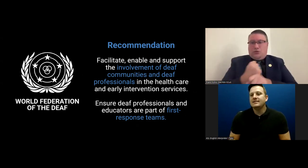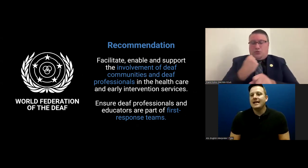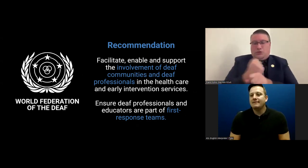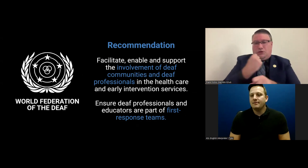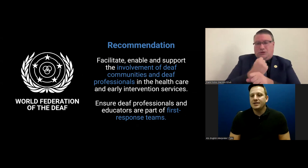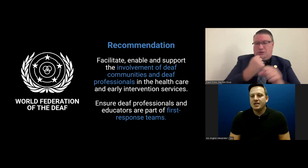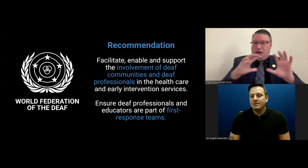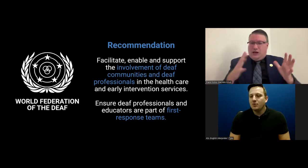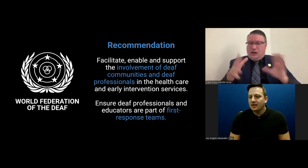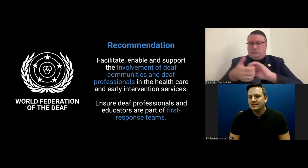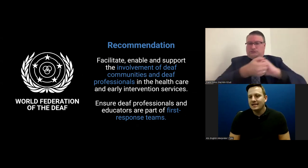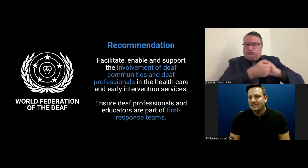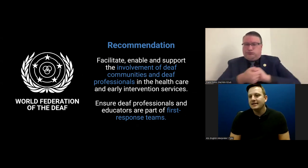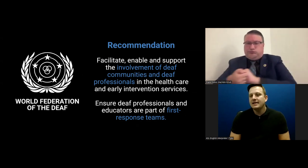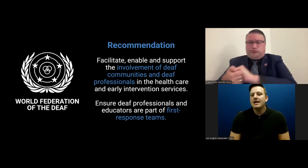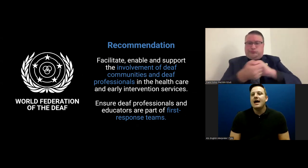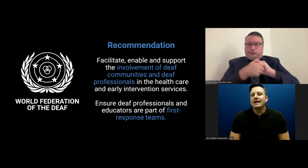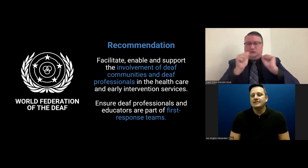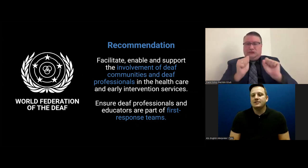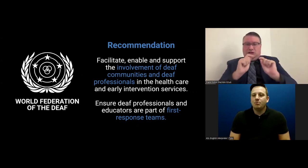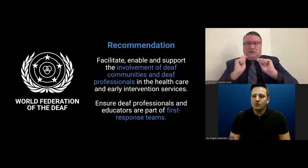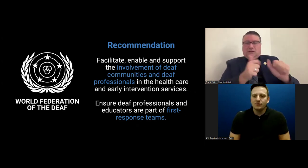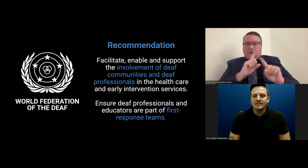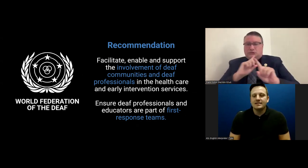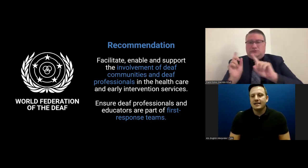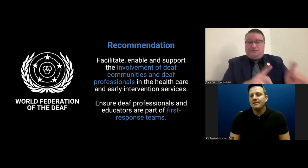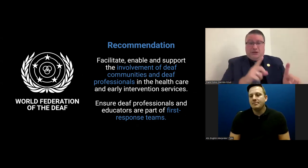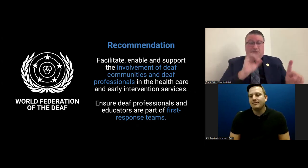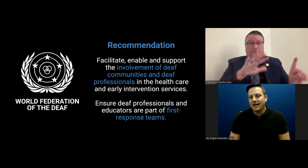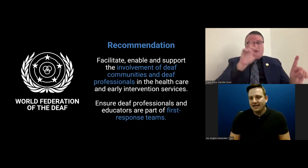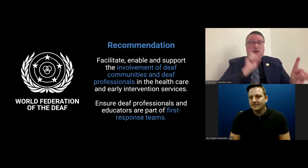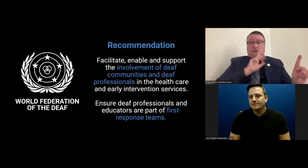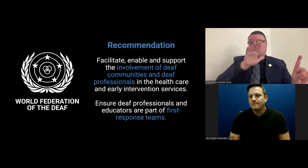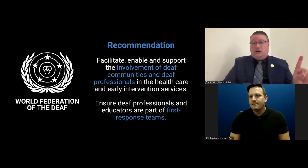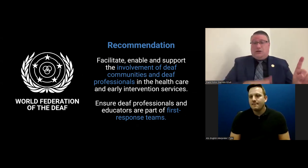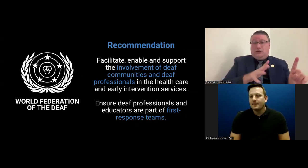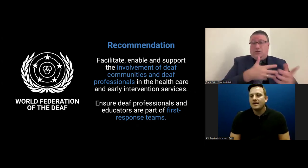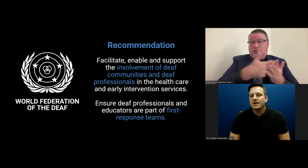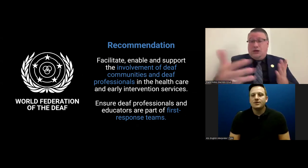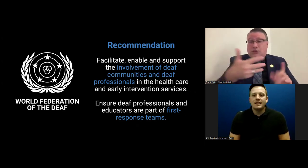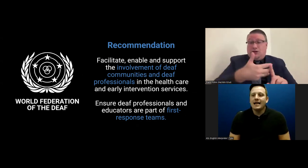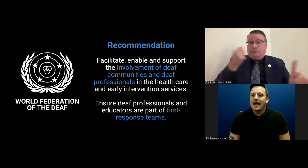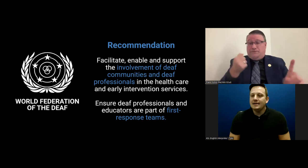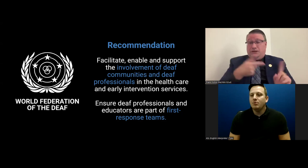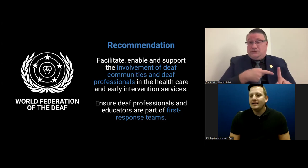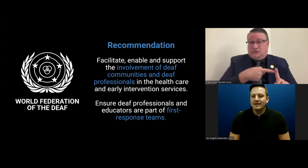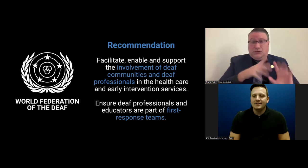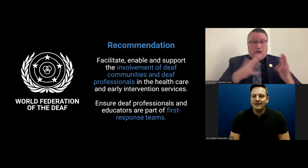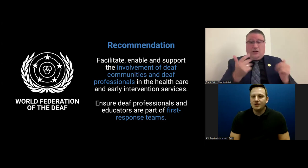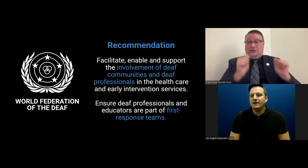and information can be quickly sent in and support services can be provided. So that at any point, if a deaf child